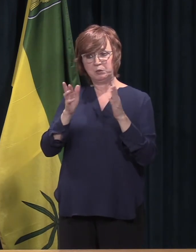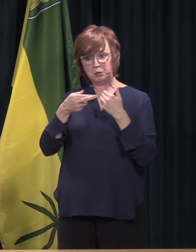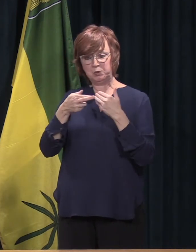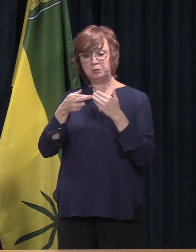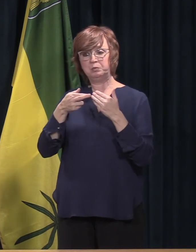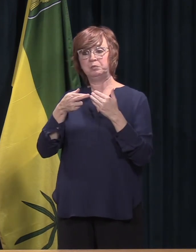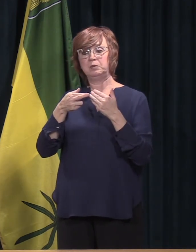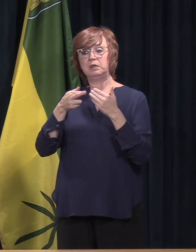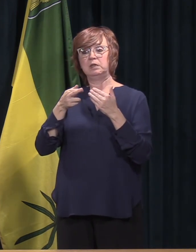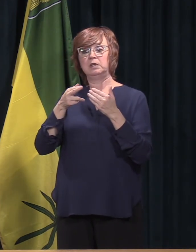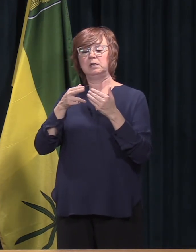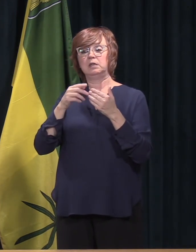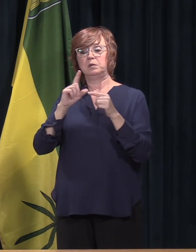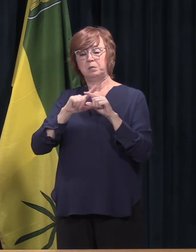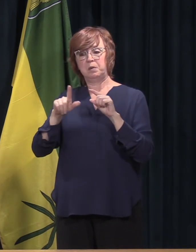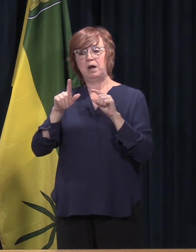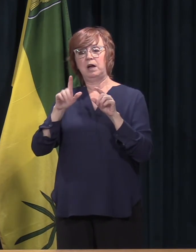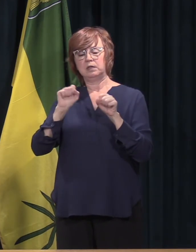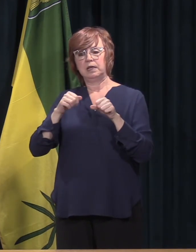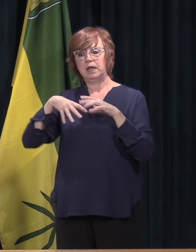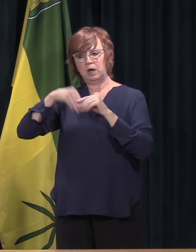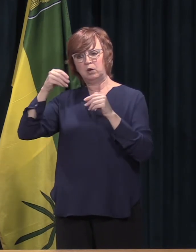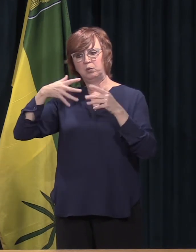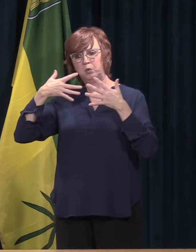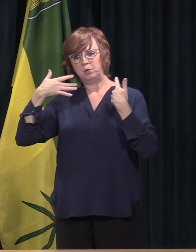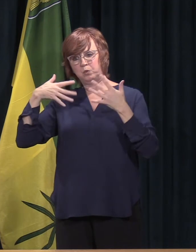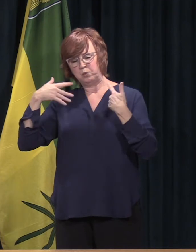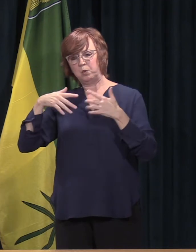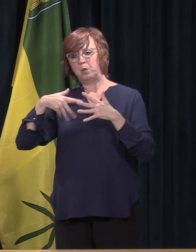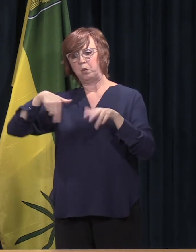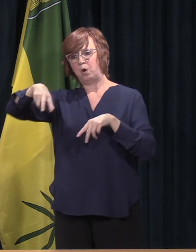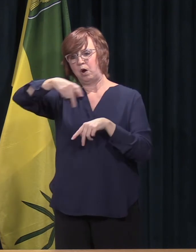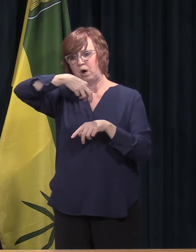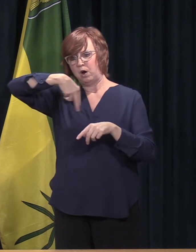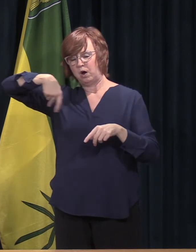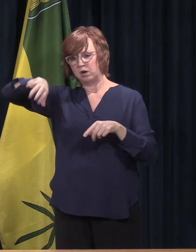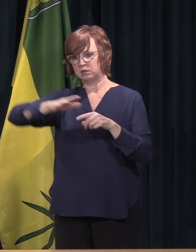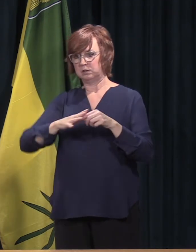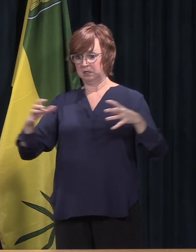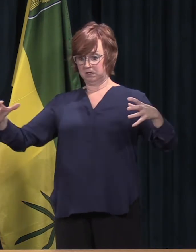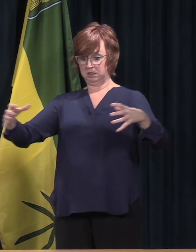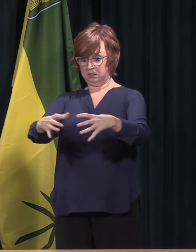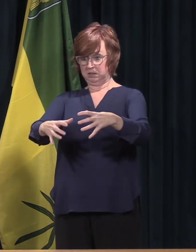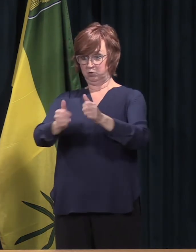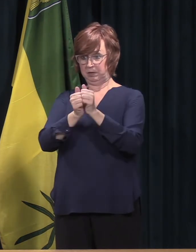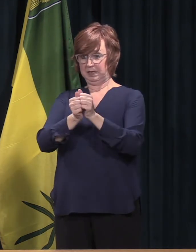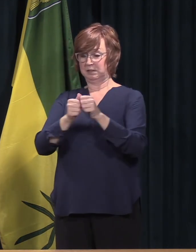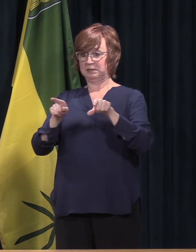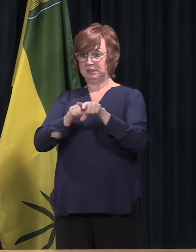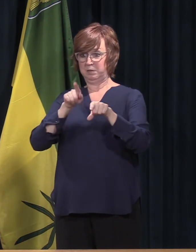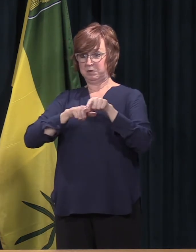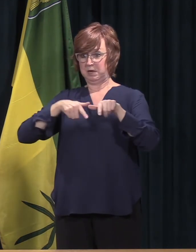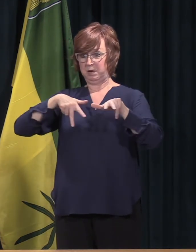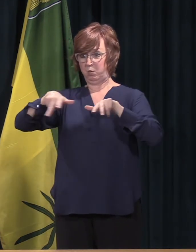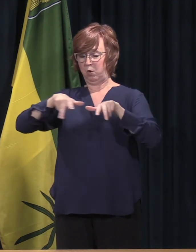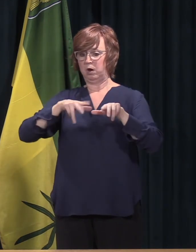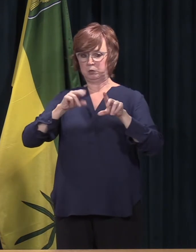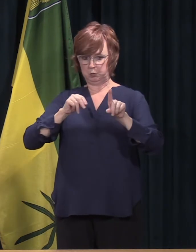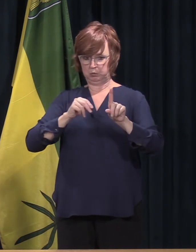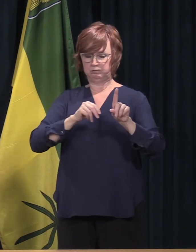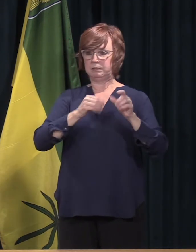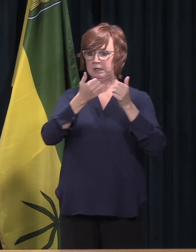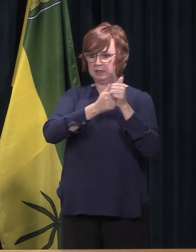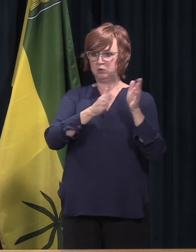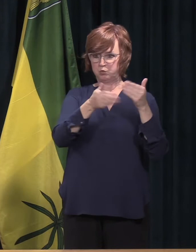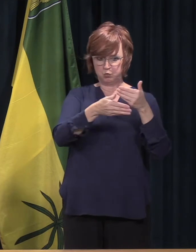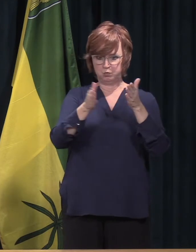some ability to go out and get some fresh air, but not congregate as a crowd. So everyone was in their own rooms, went out on their own,